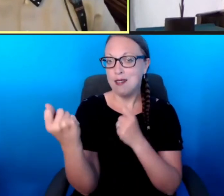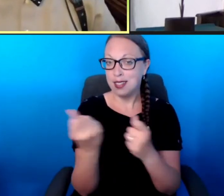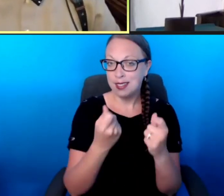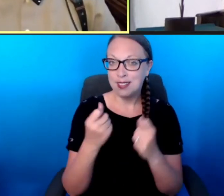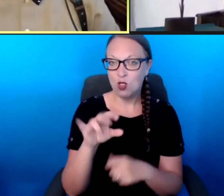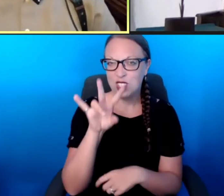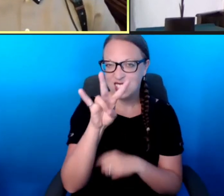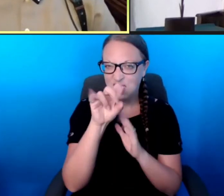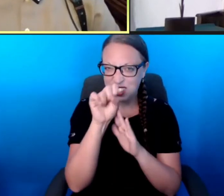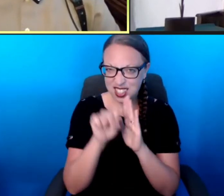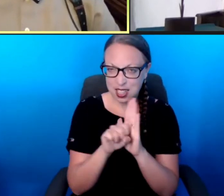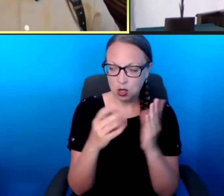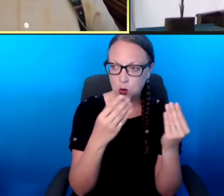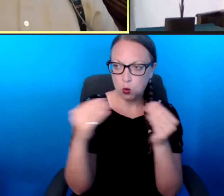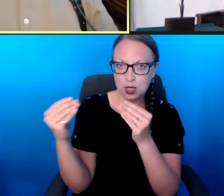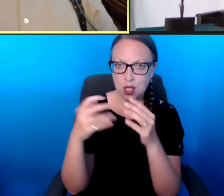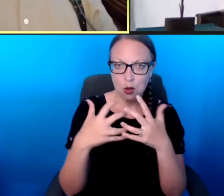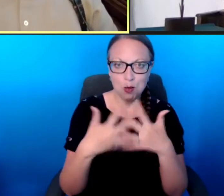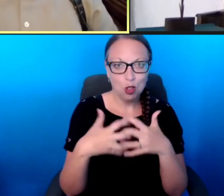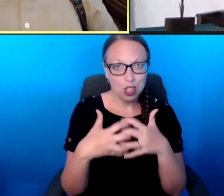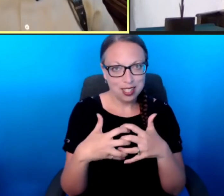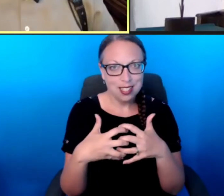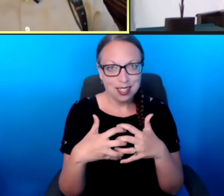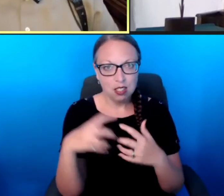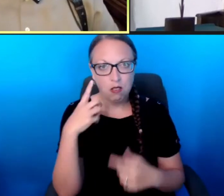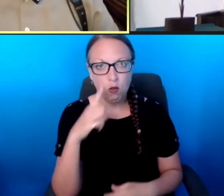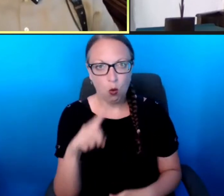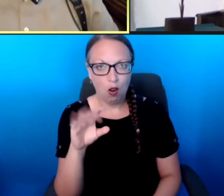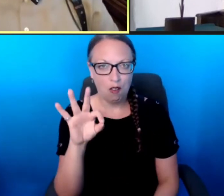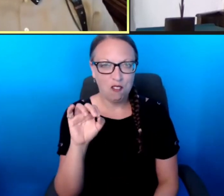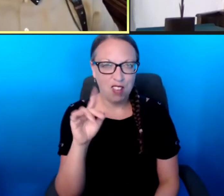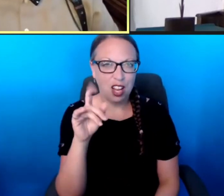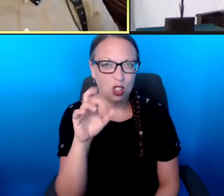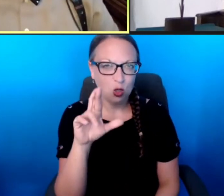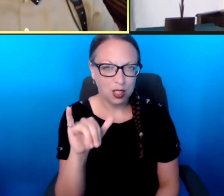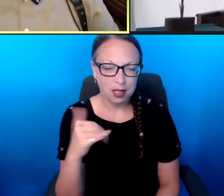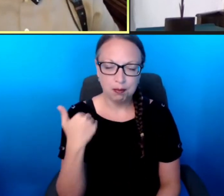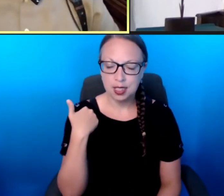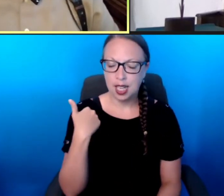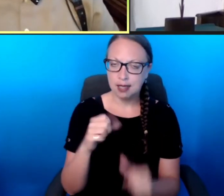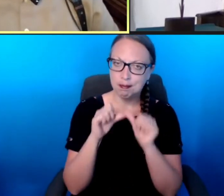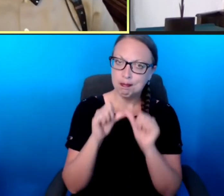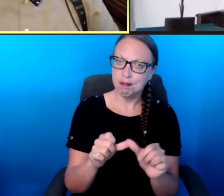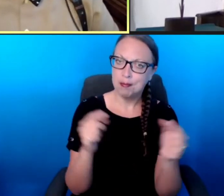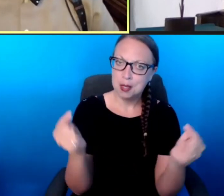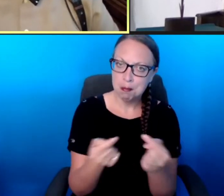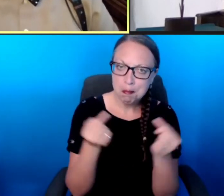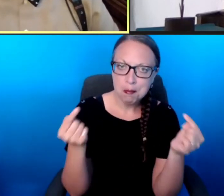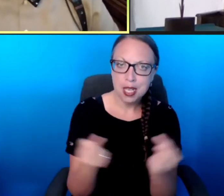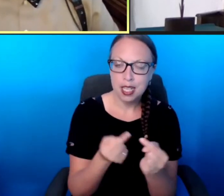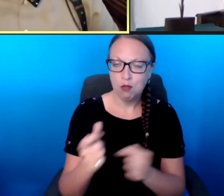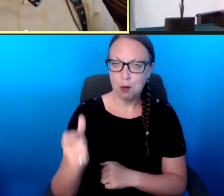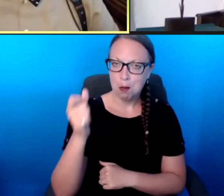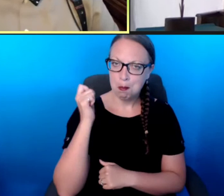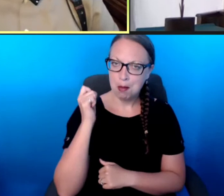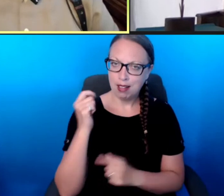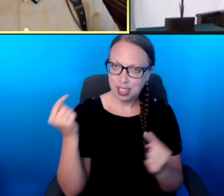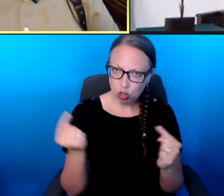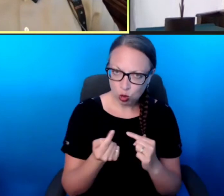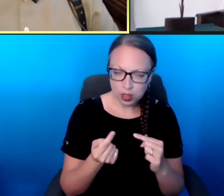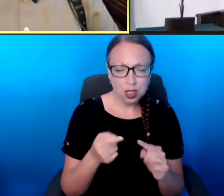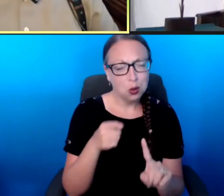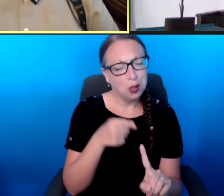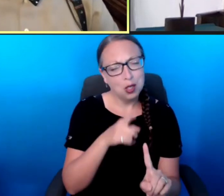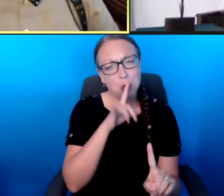factories, and he was in chronic pain from a back injury, so he really suffered. And